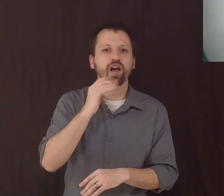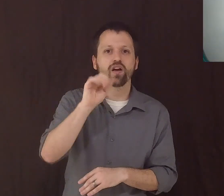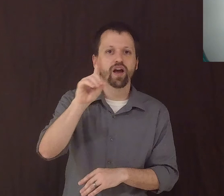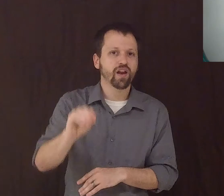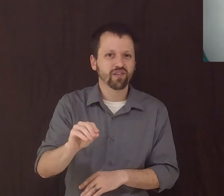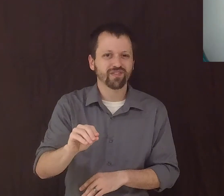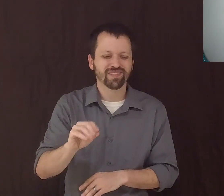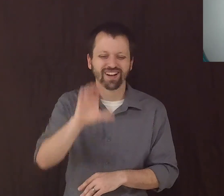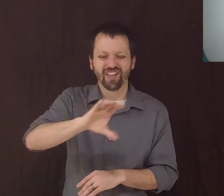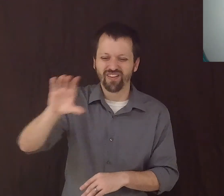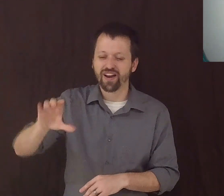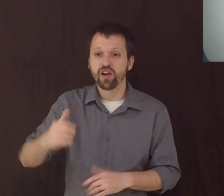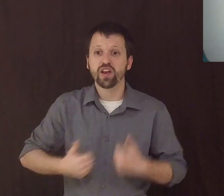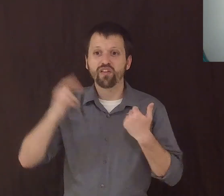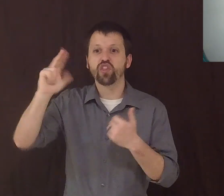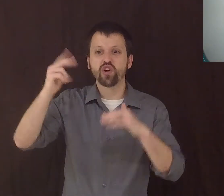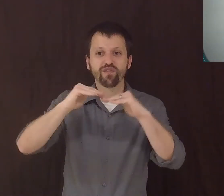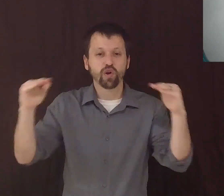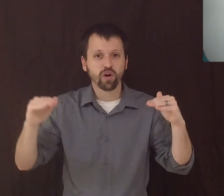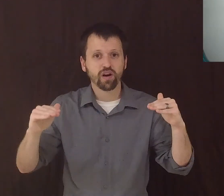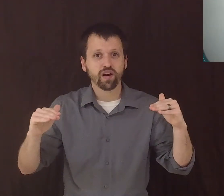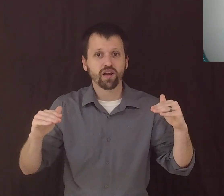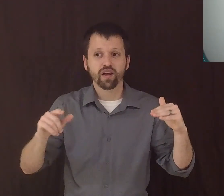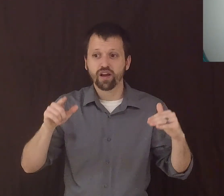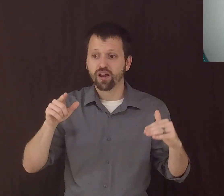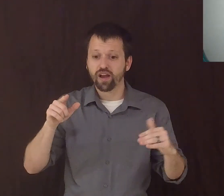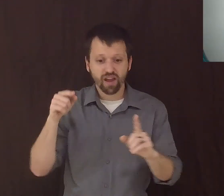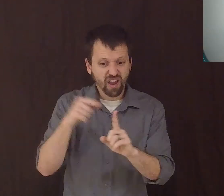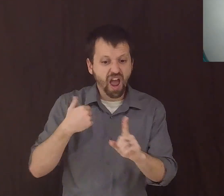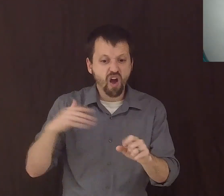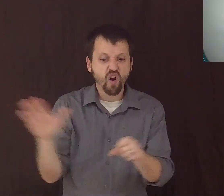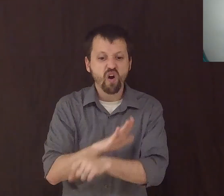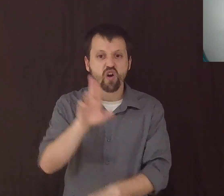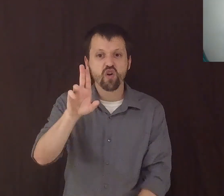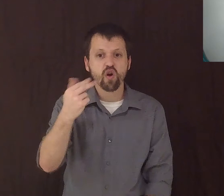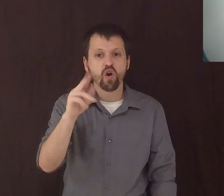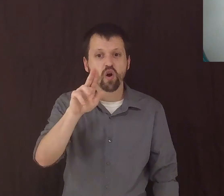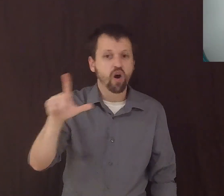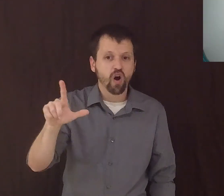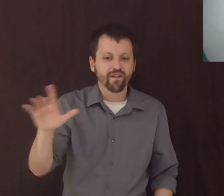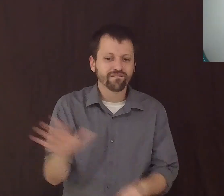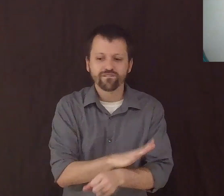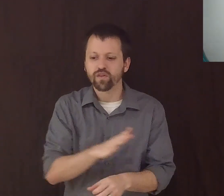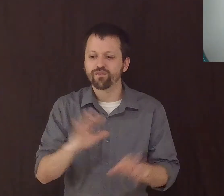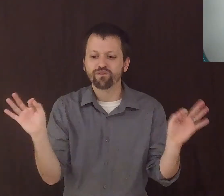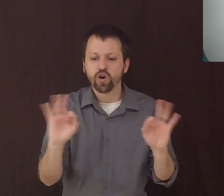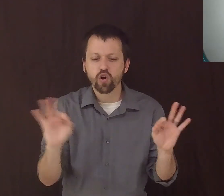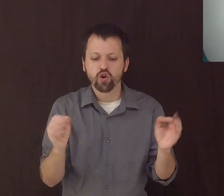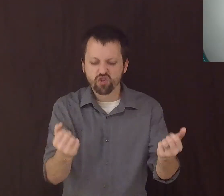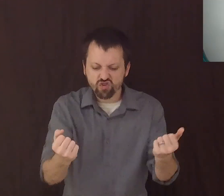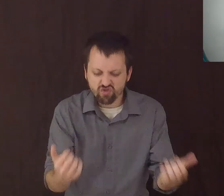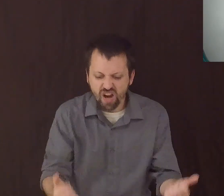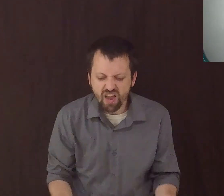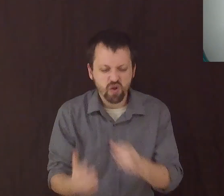you know, he lived on the third floor, right? And he has an entire U-Haul full of furniture and, you know, dressers and